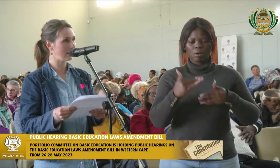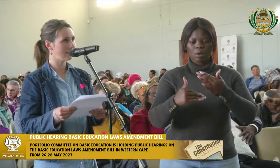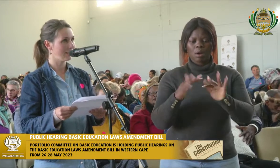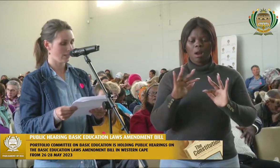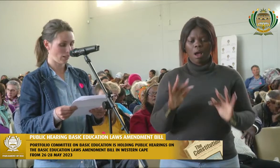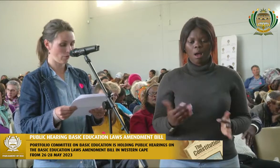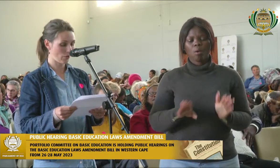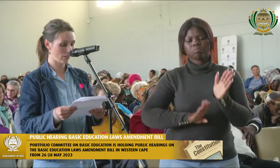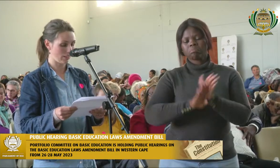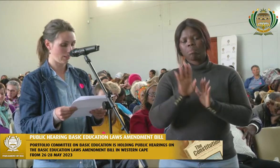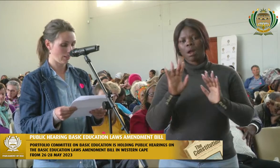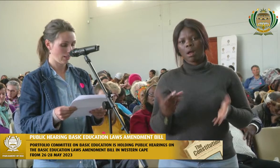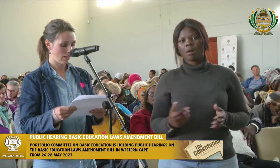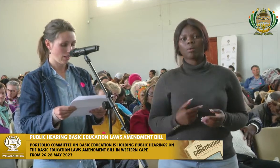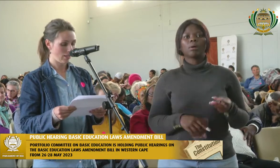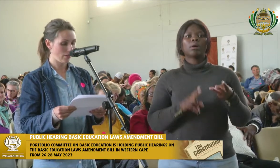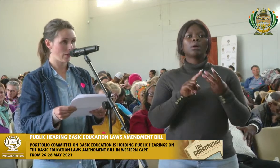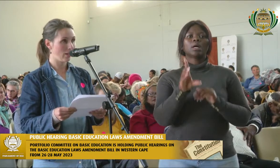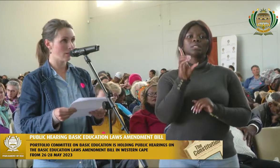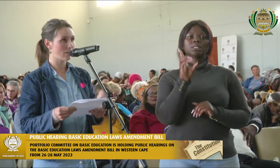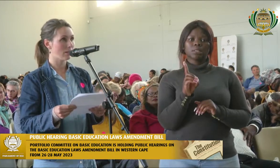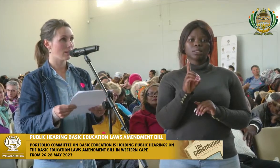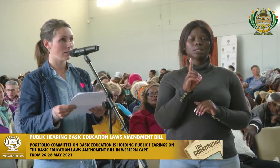D, diversity.